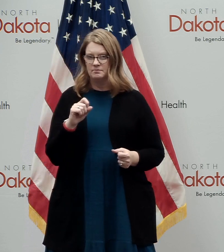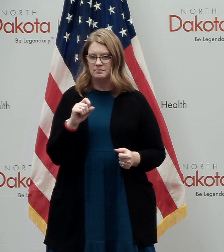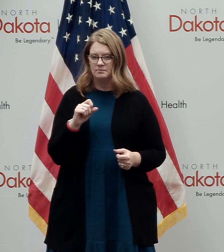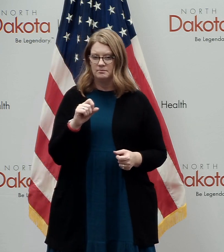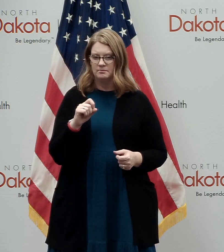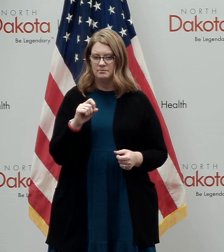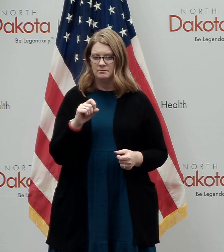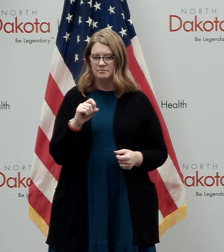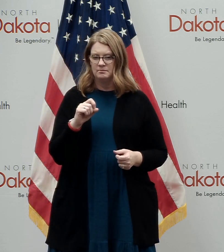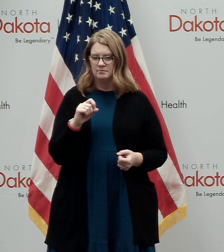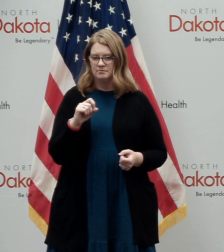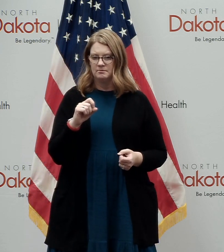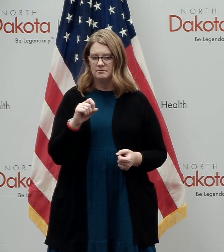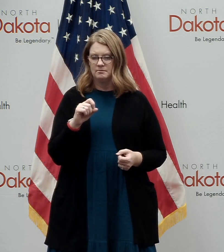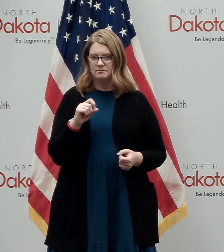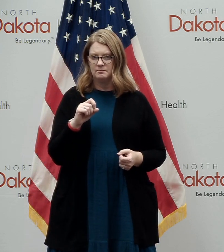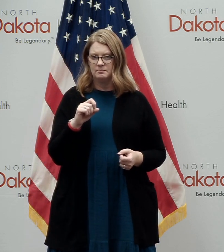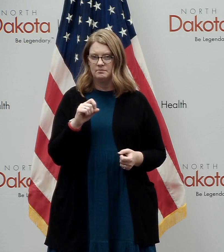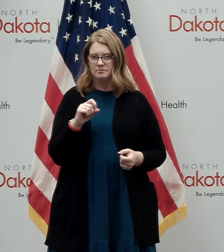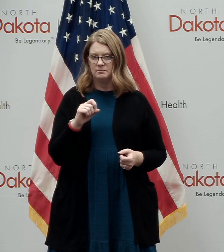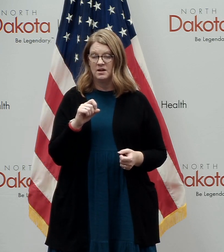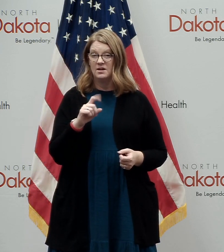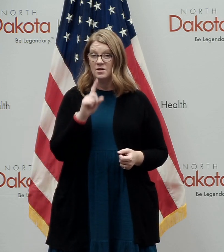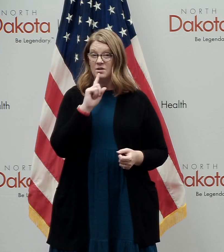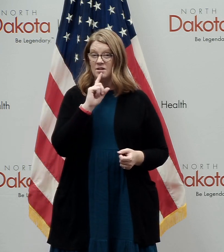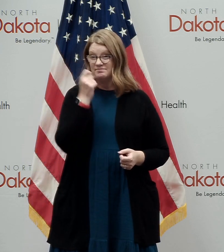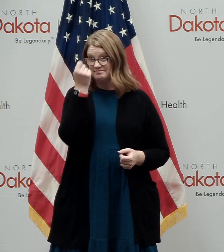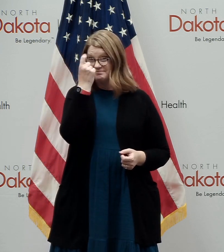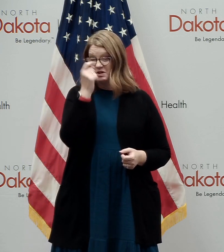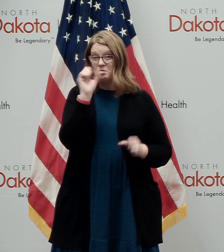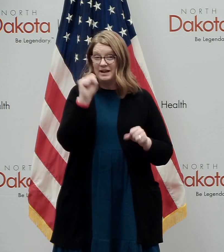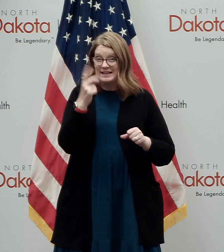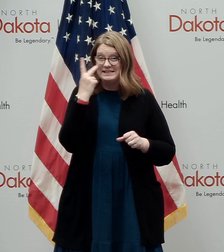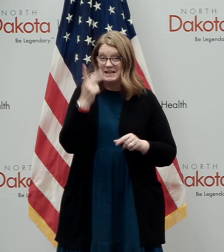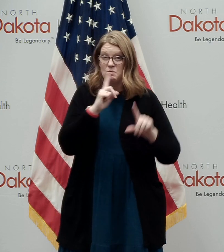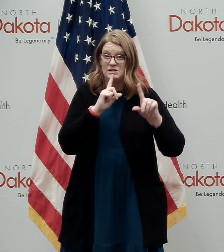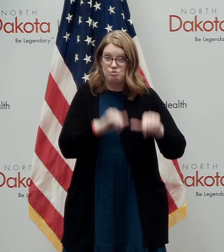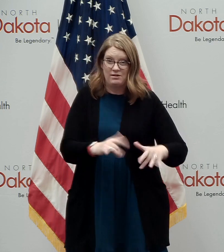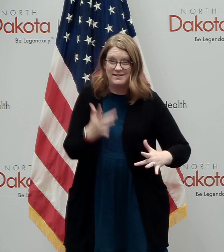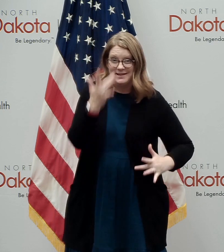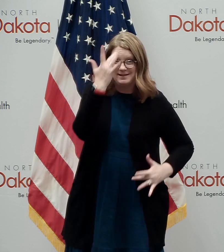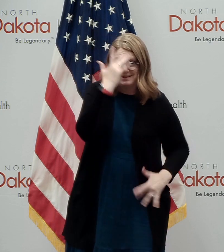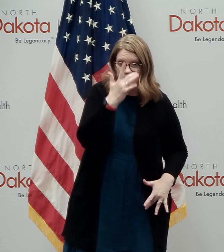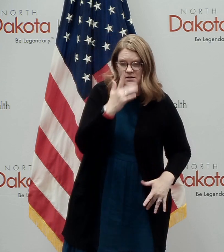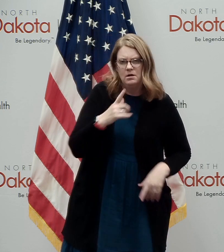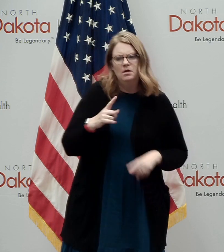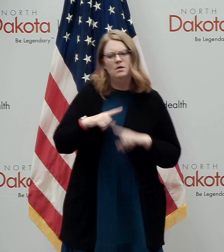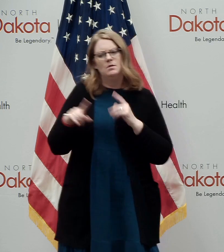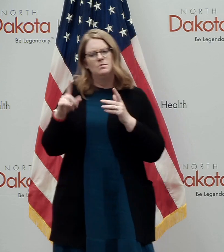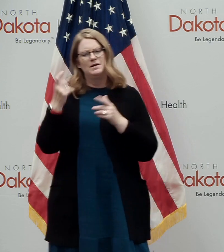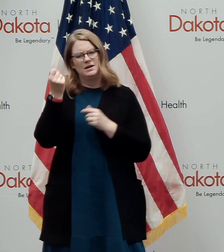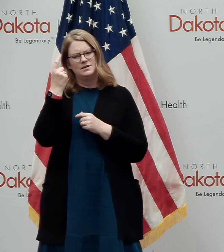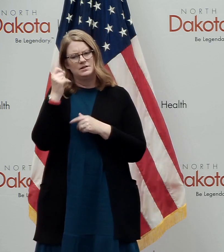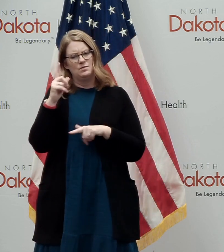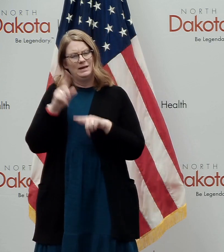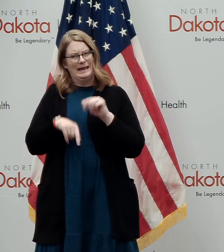because we can see the results of the disease. What we can't control, and we can't really control it sometimes even